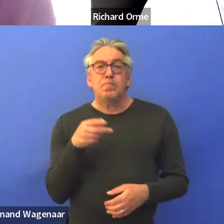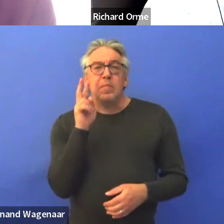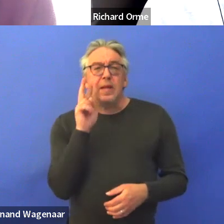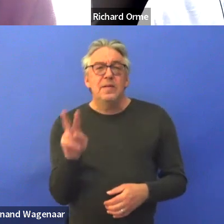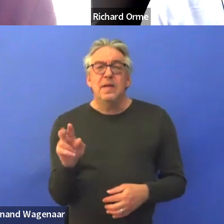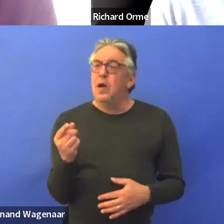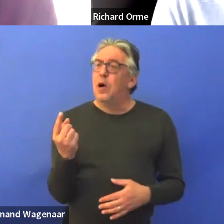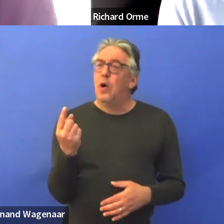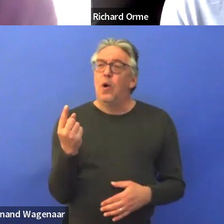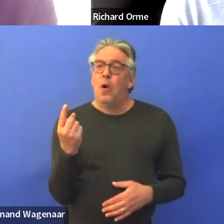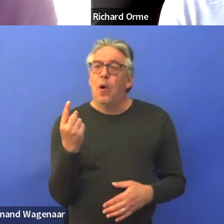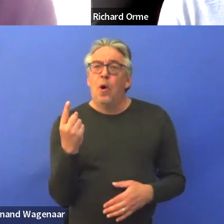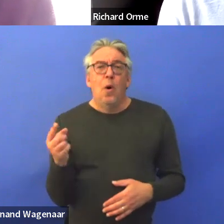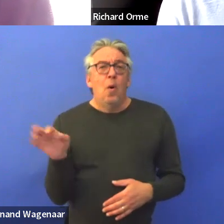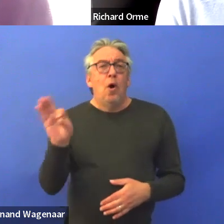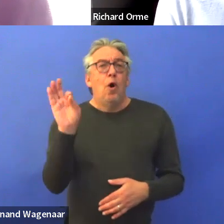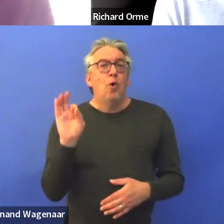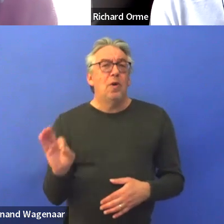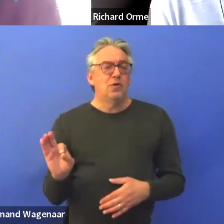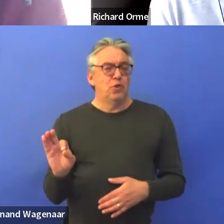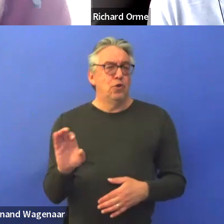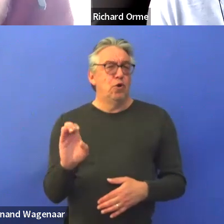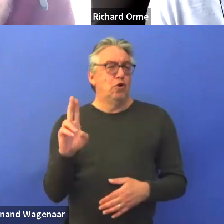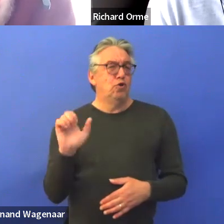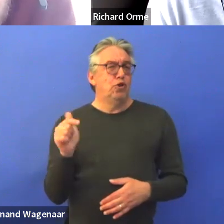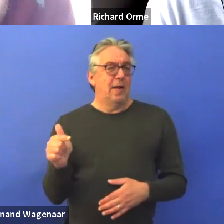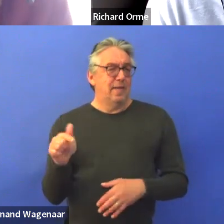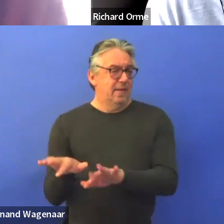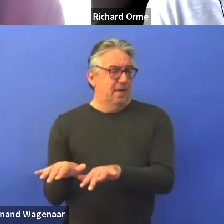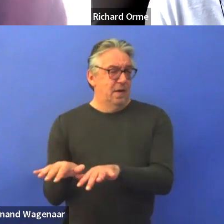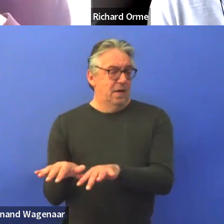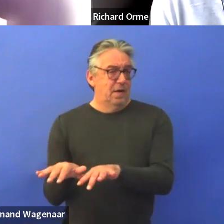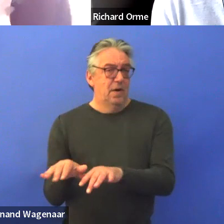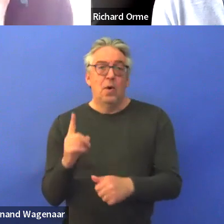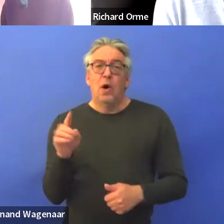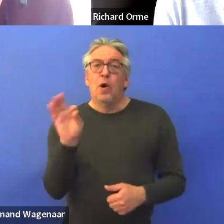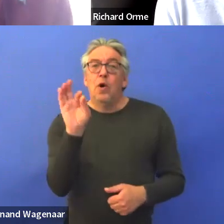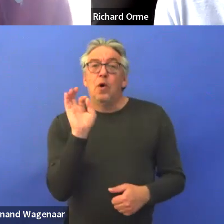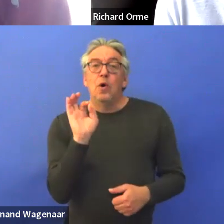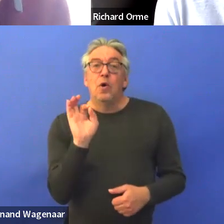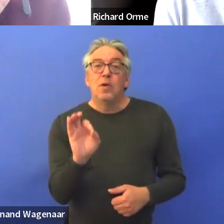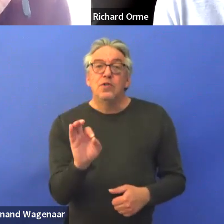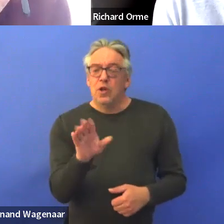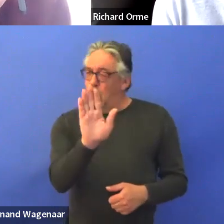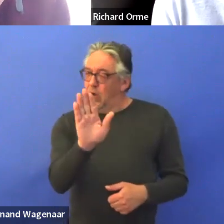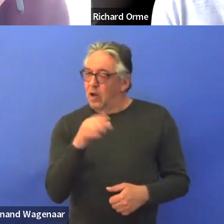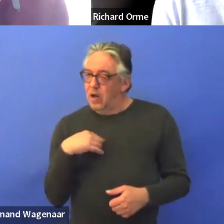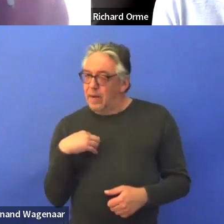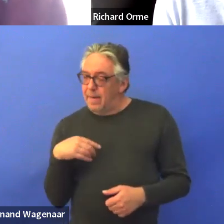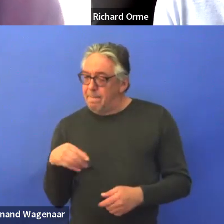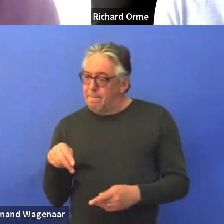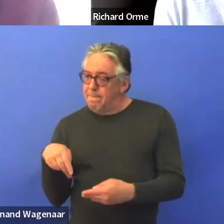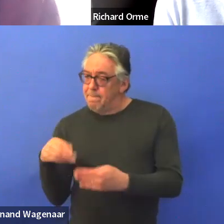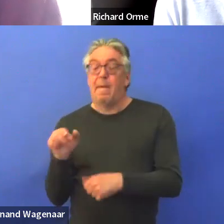one which arrived on the chat concerning. Let me just get it.